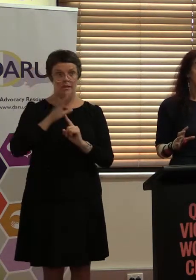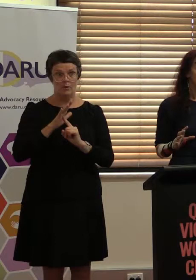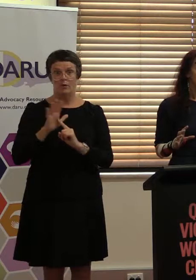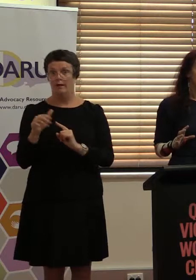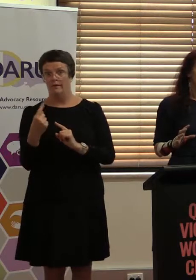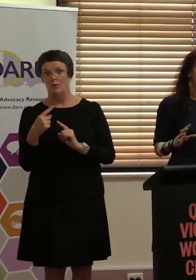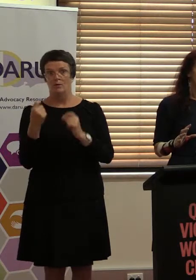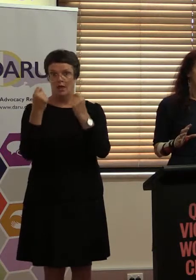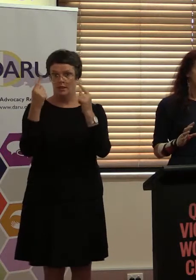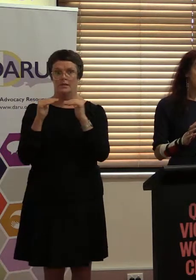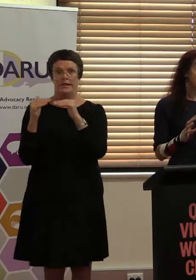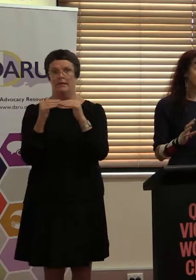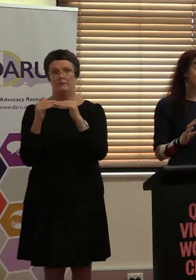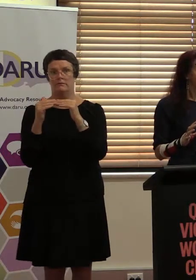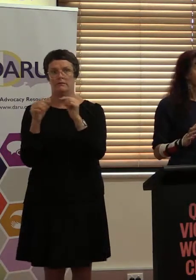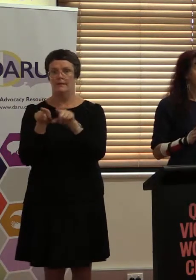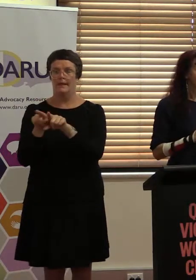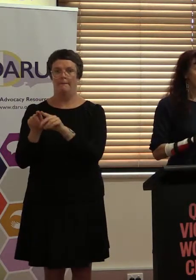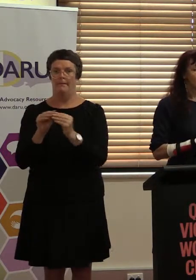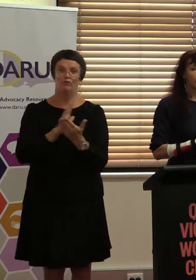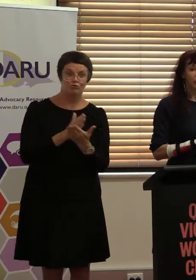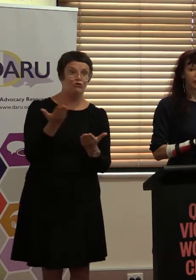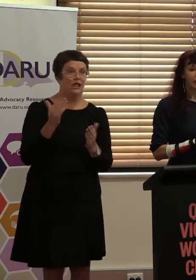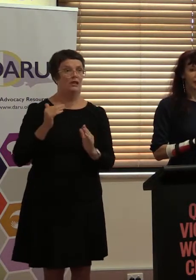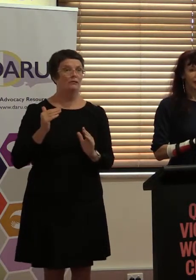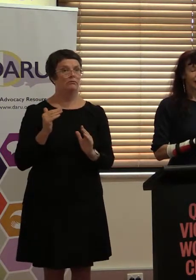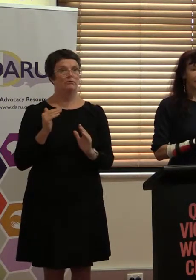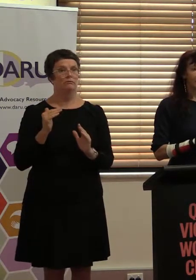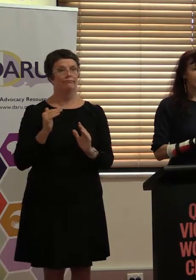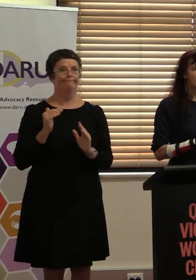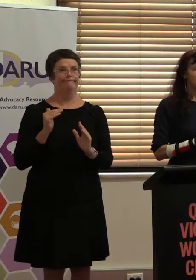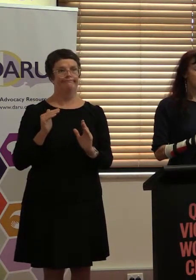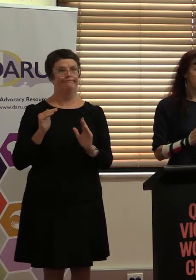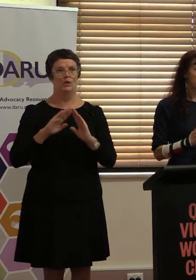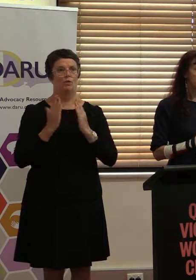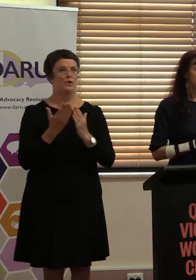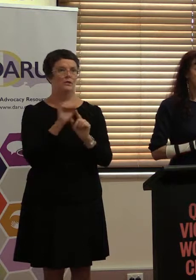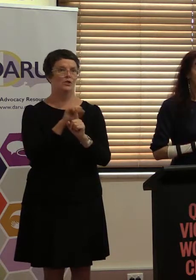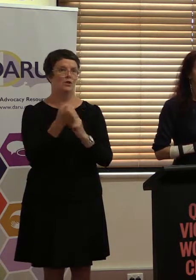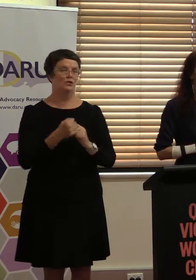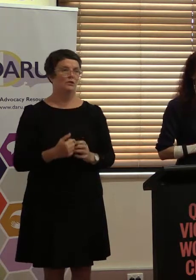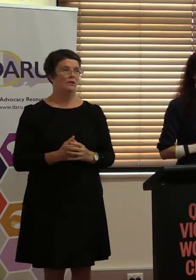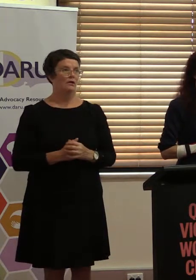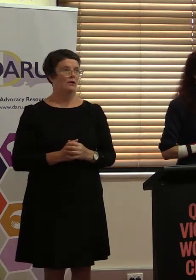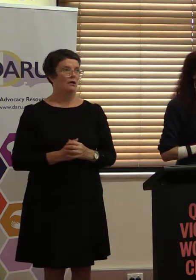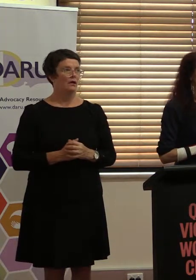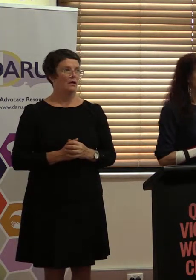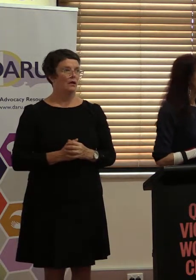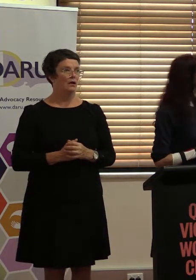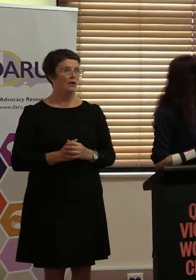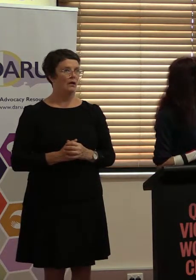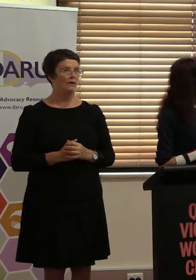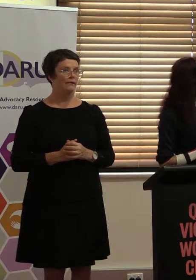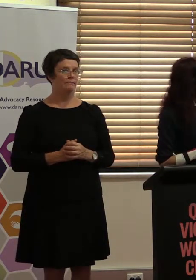is. And the reality is as I've put it, and I can support anything I say